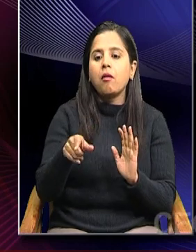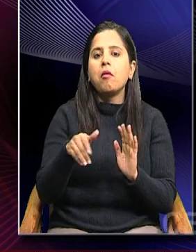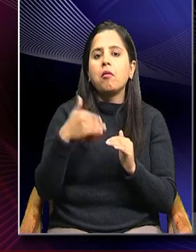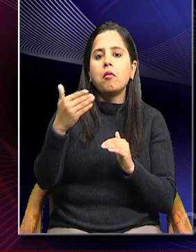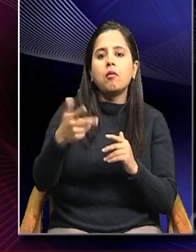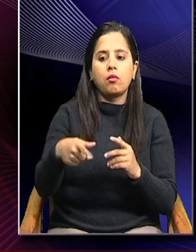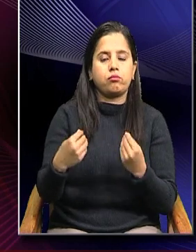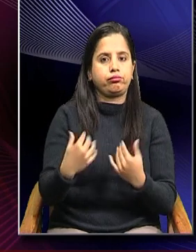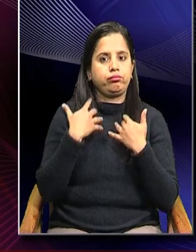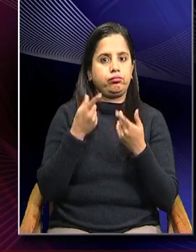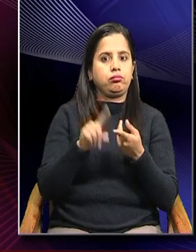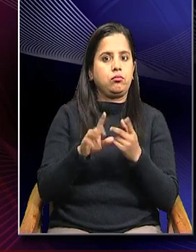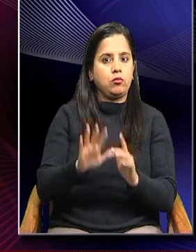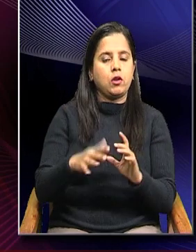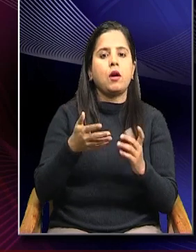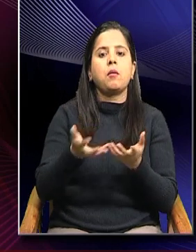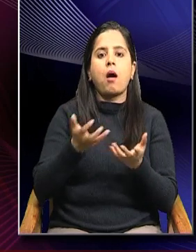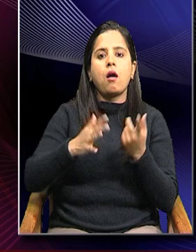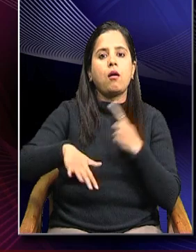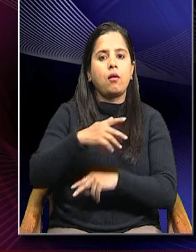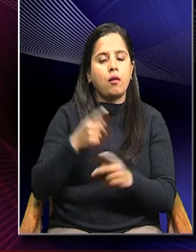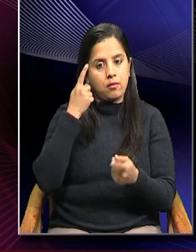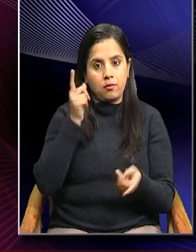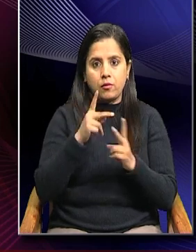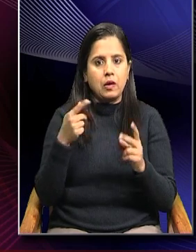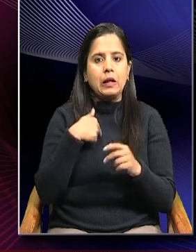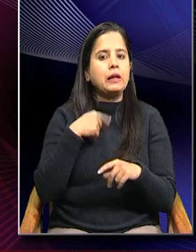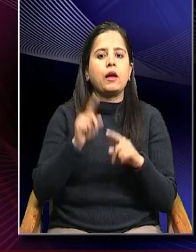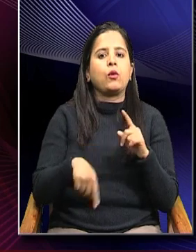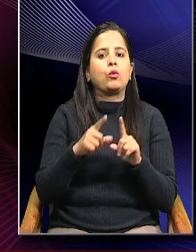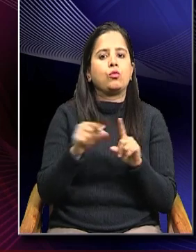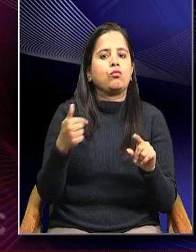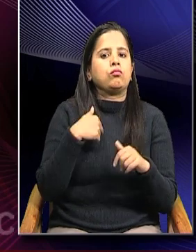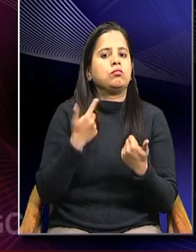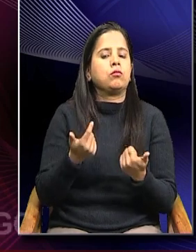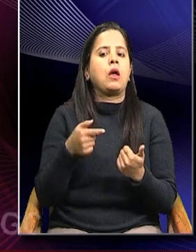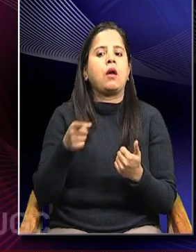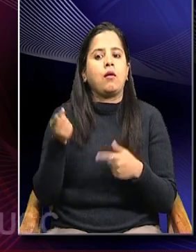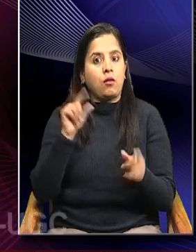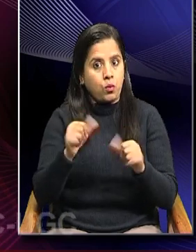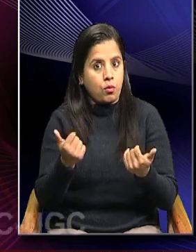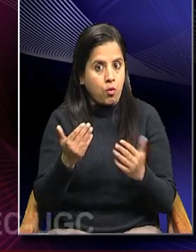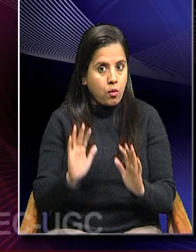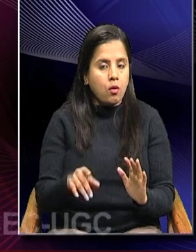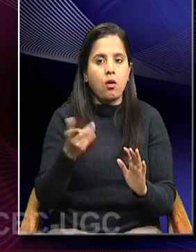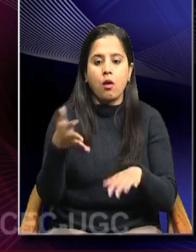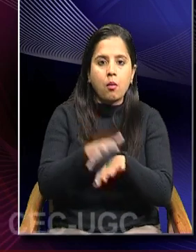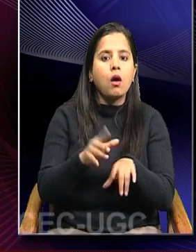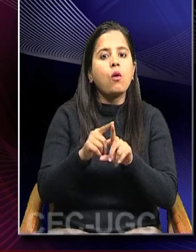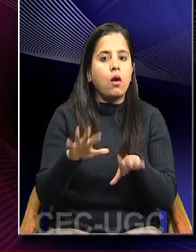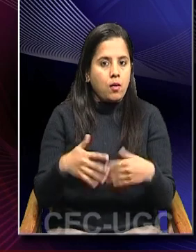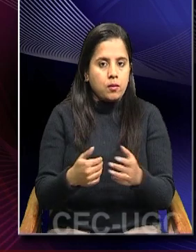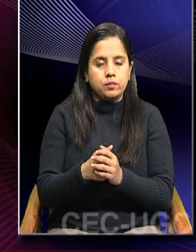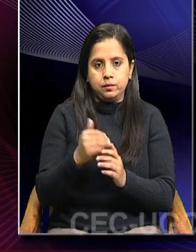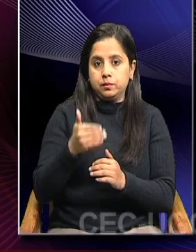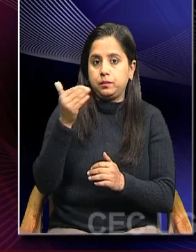to affect our marketing environment, our marketing strategies, we cannot do justice to our strategy formulation and implementation. And